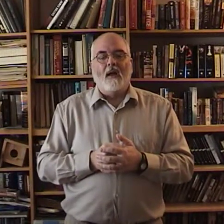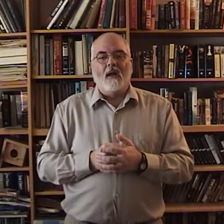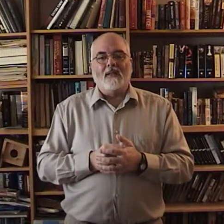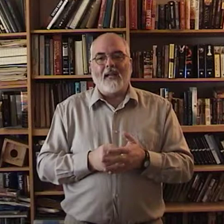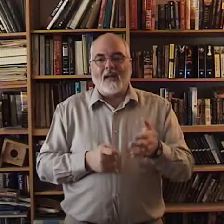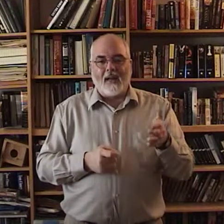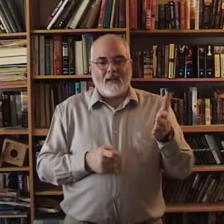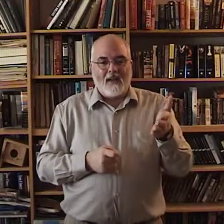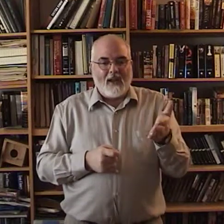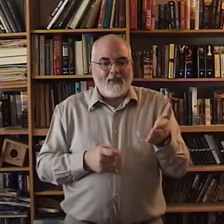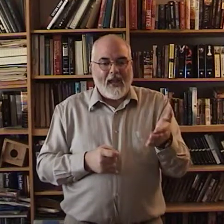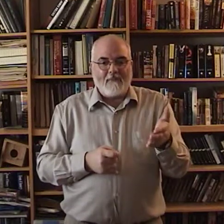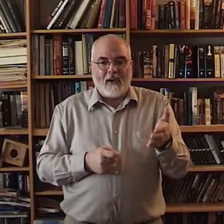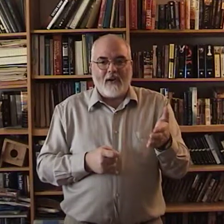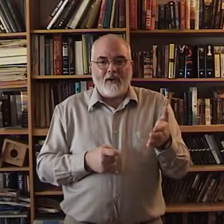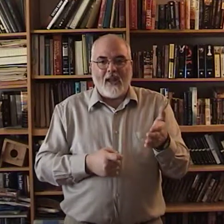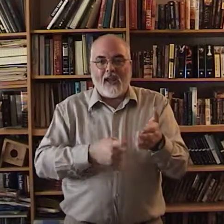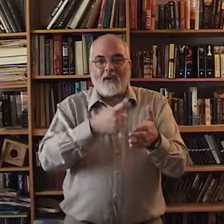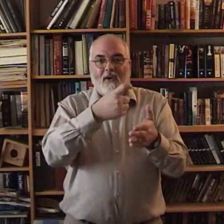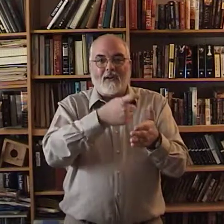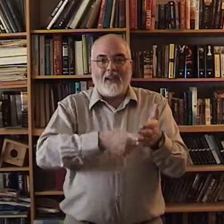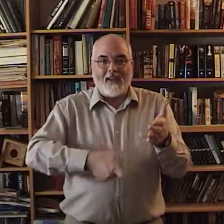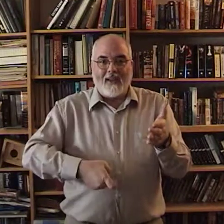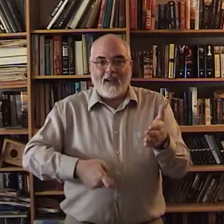It's kind of like if you had money in your hand, you're taking it out.